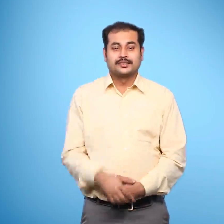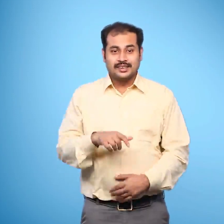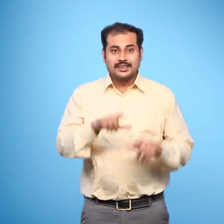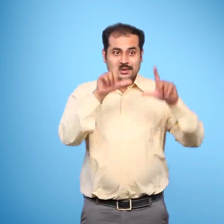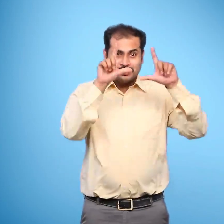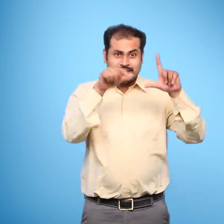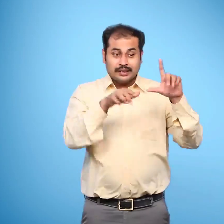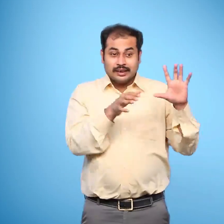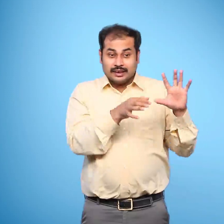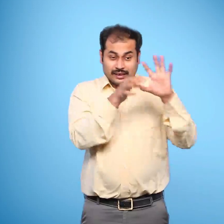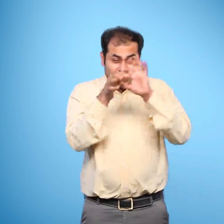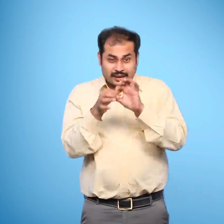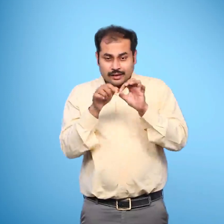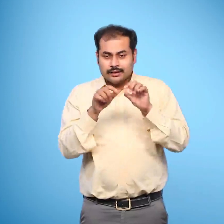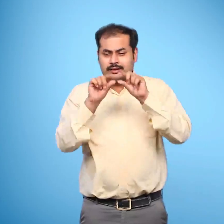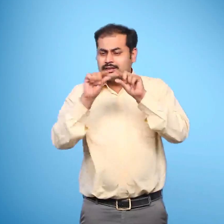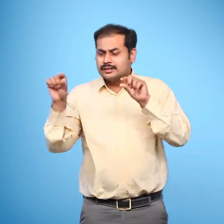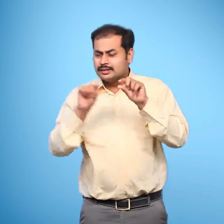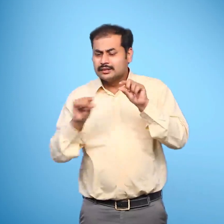The text for this picture is